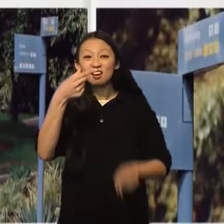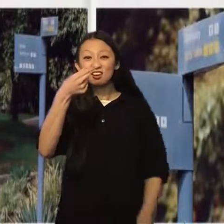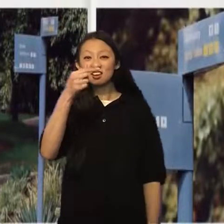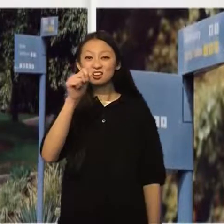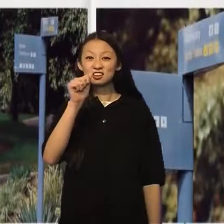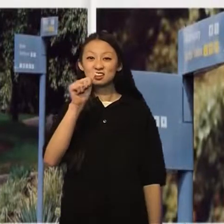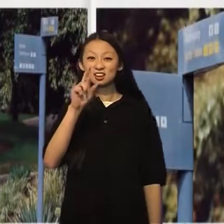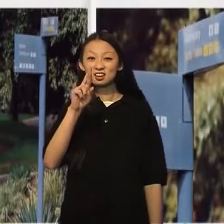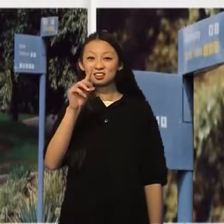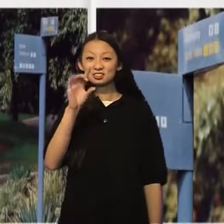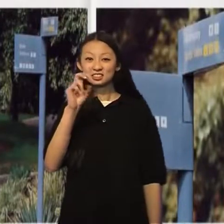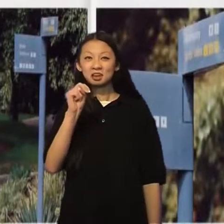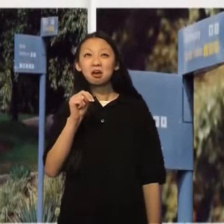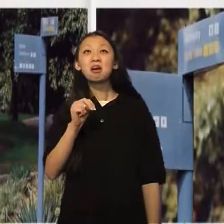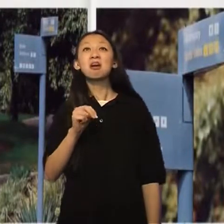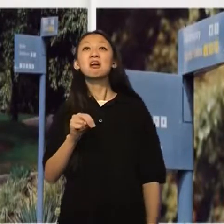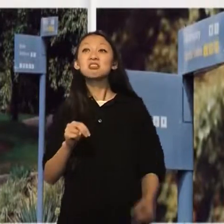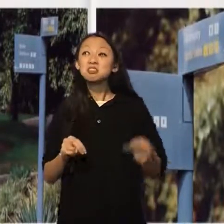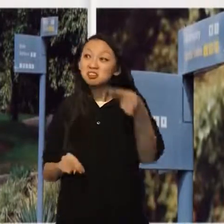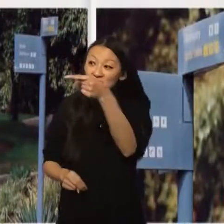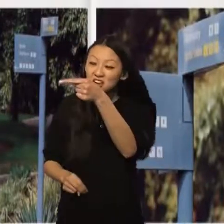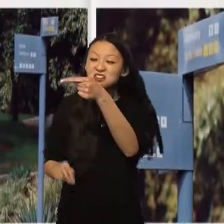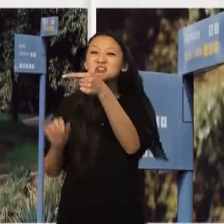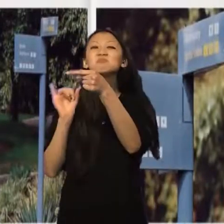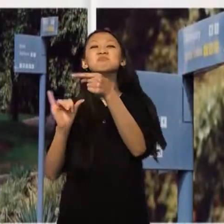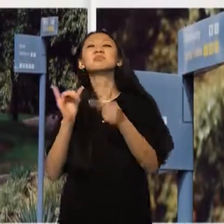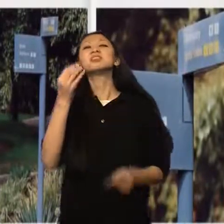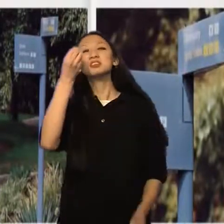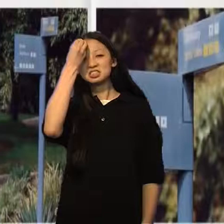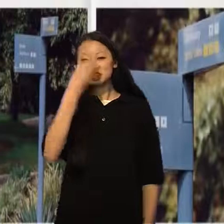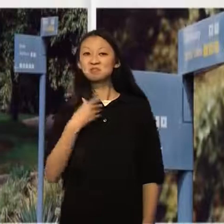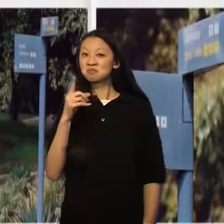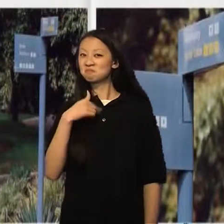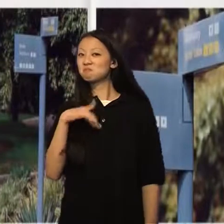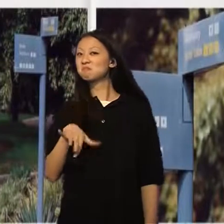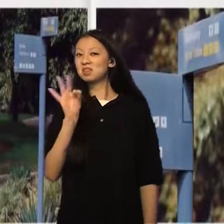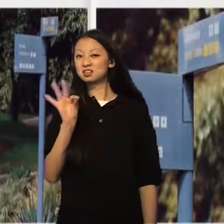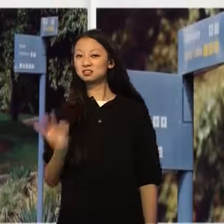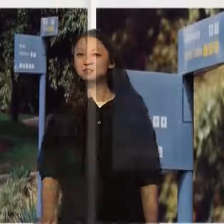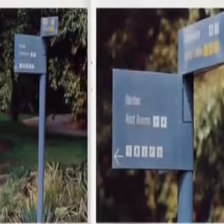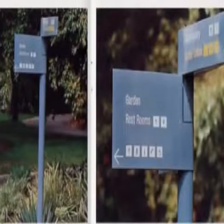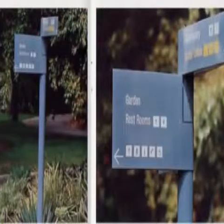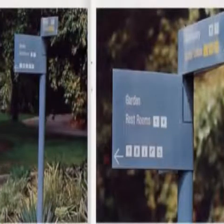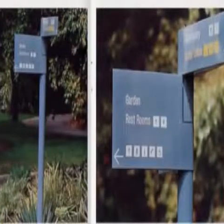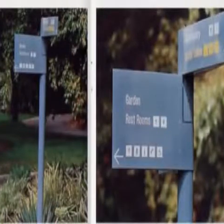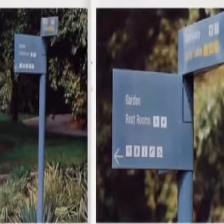This sign tells me where the garden is. It's that way.